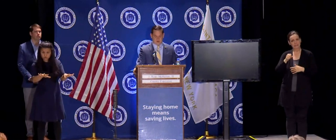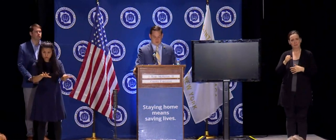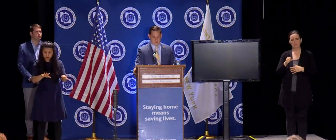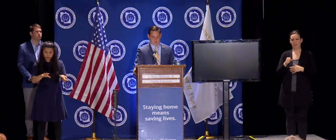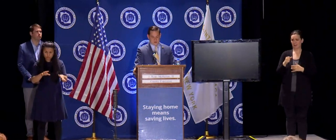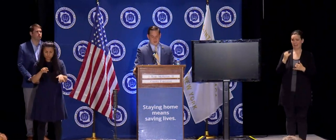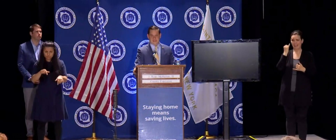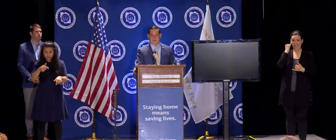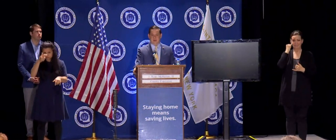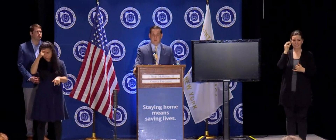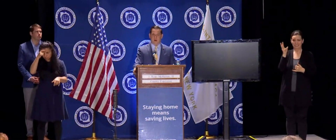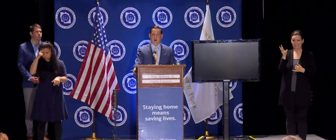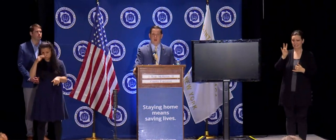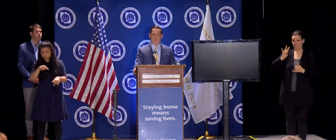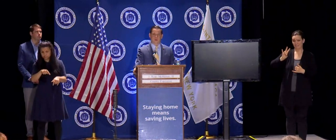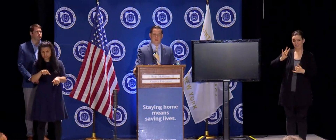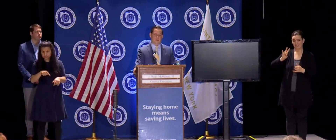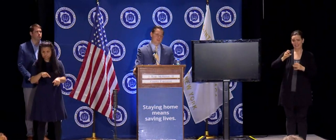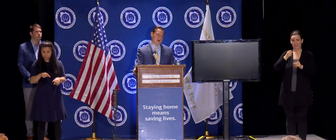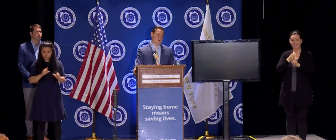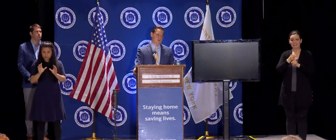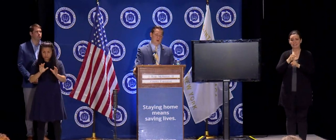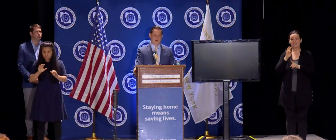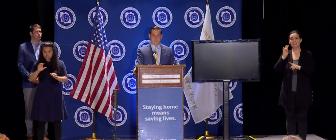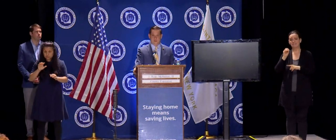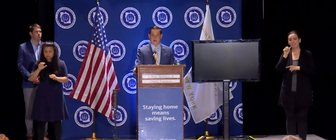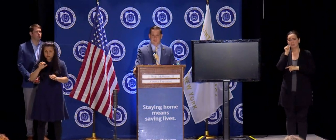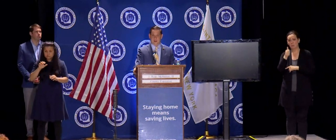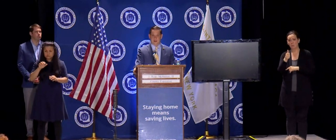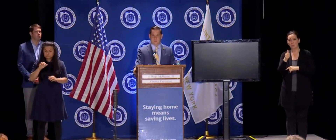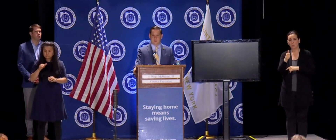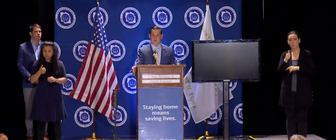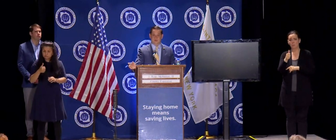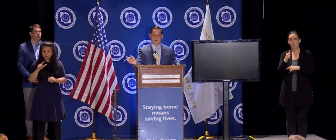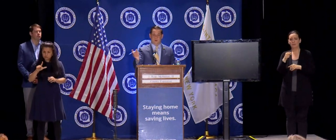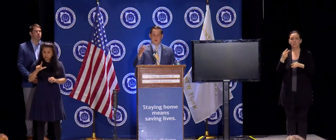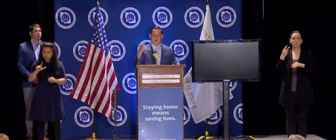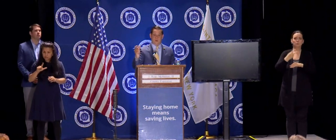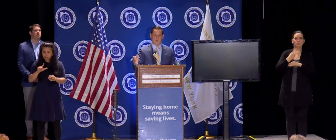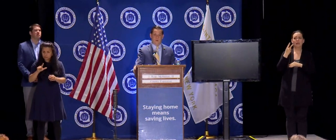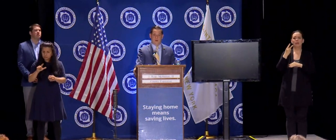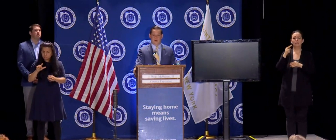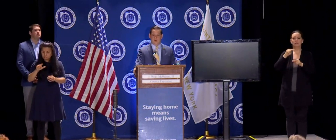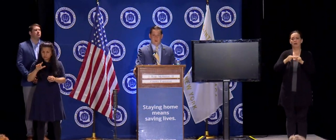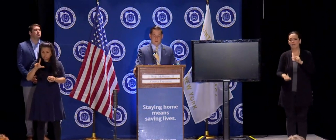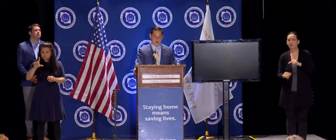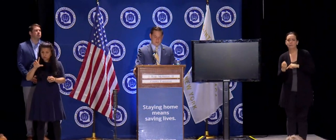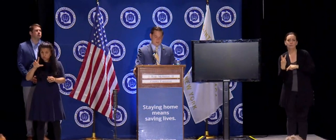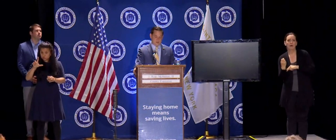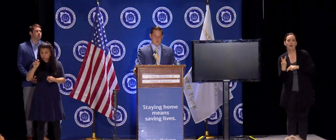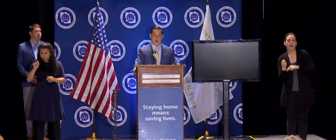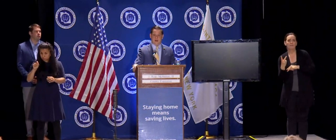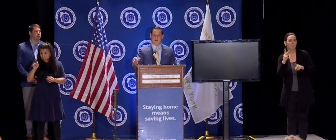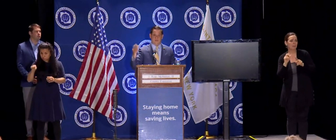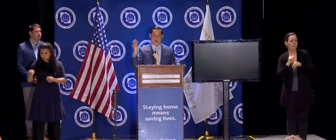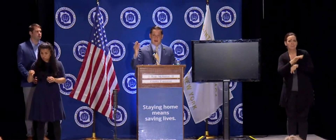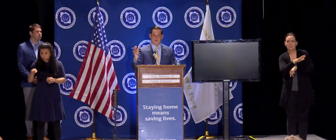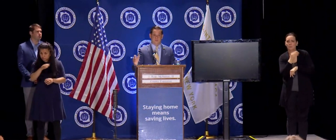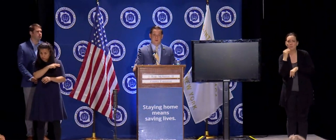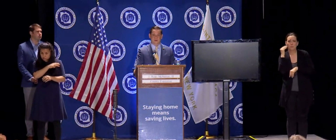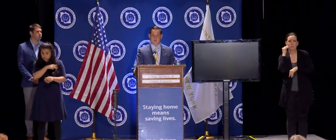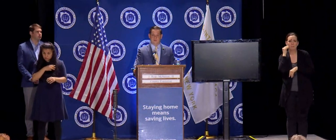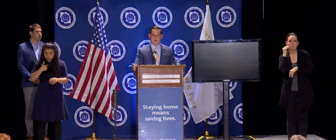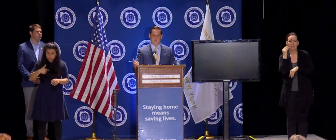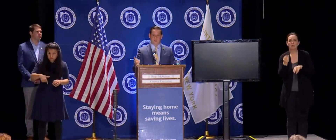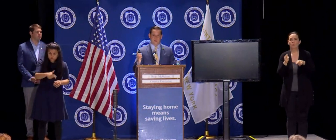67 turns into 70 tomorrow, but then goes down 12 the next day because these people go home, and then goes back up